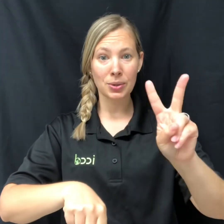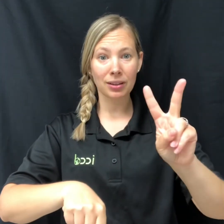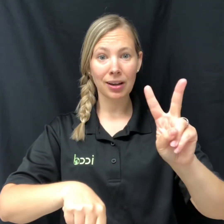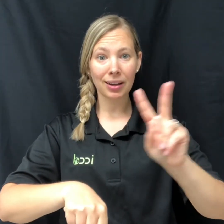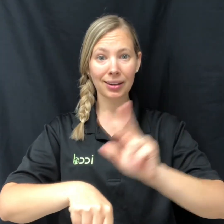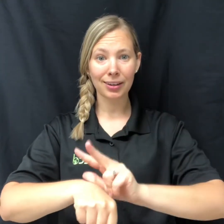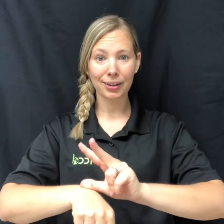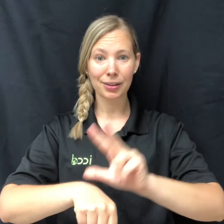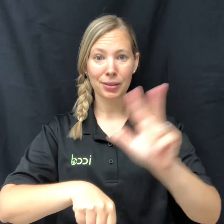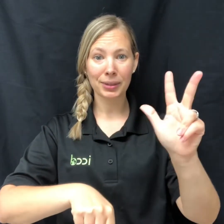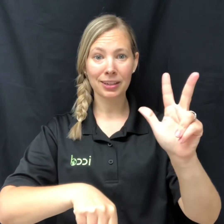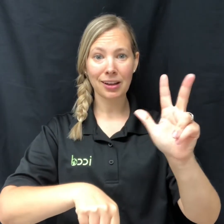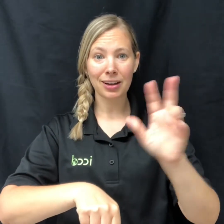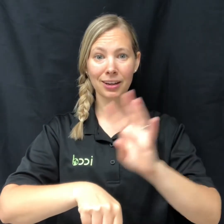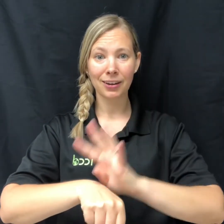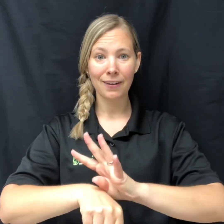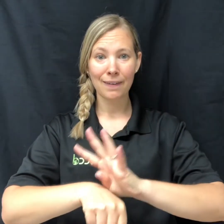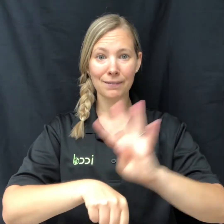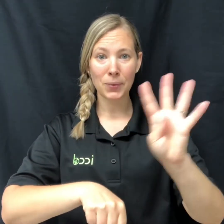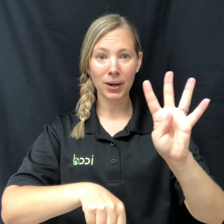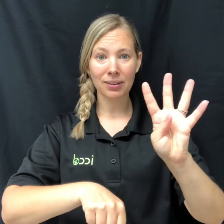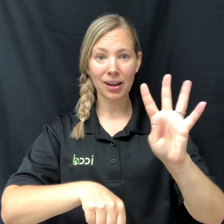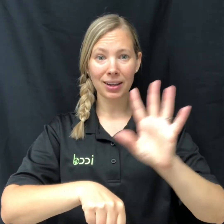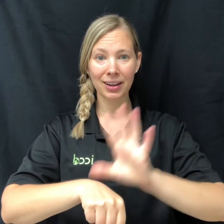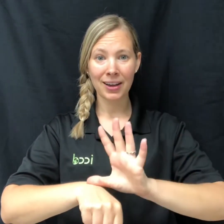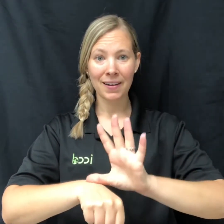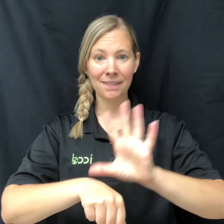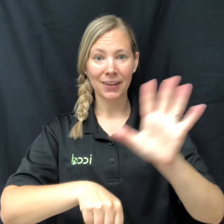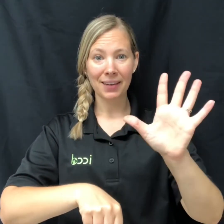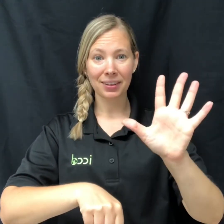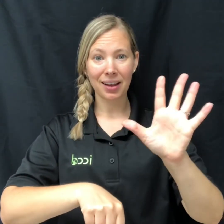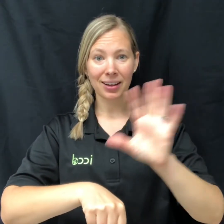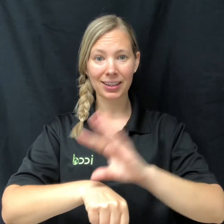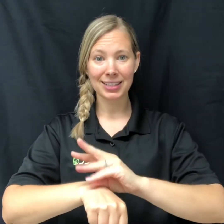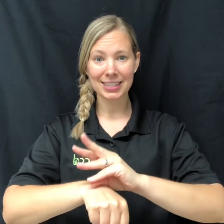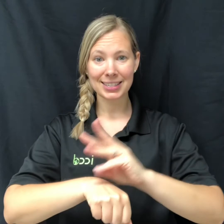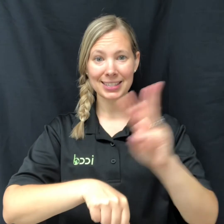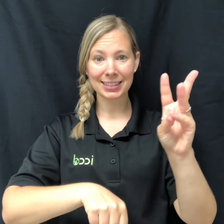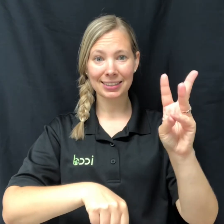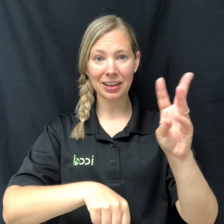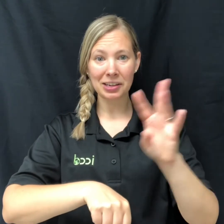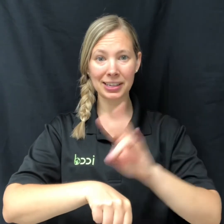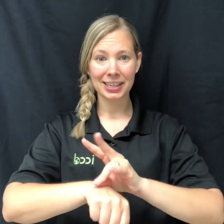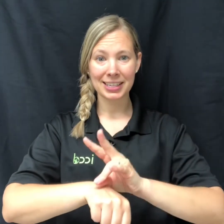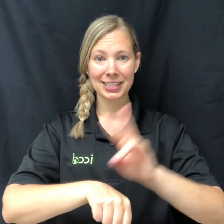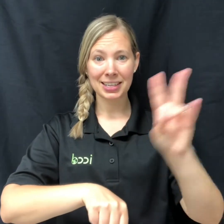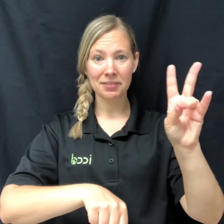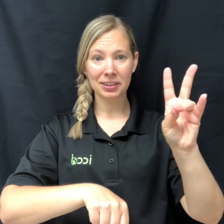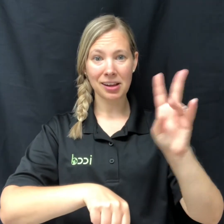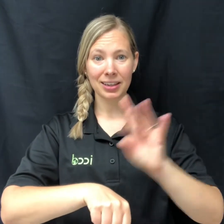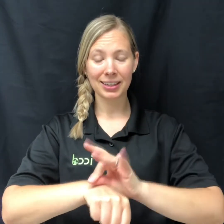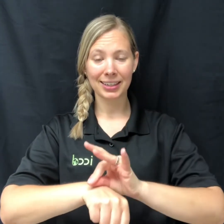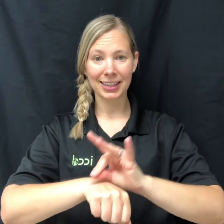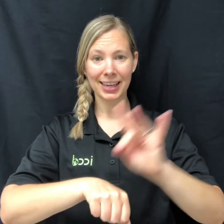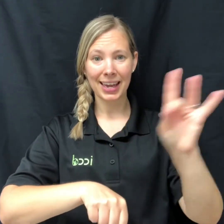o'clock, 3 o'clock, 4 o'clock, 5 o'clock, 6 o'clock, 7 o'clock, 8